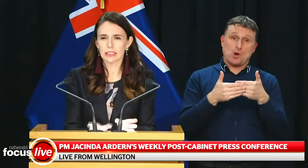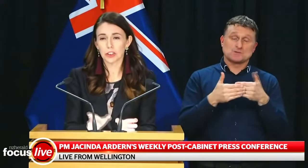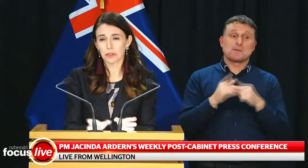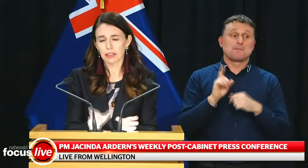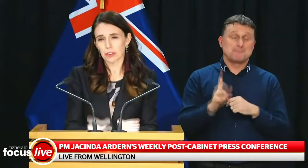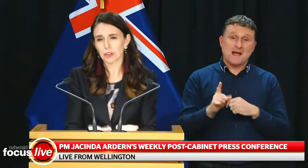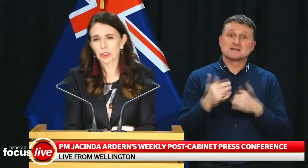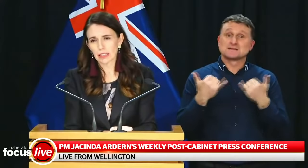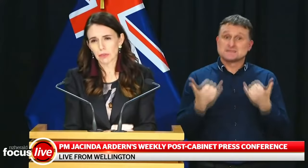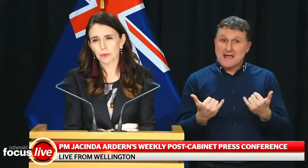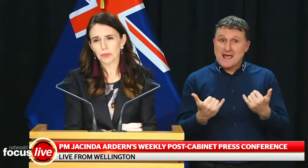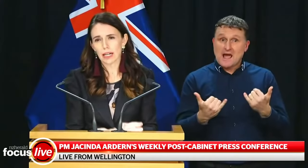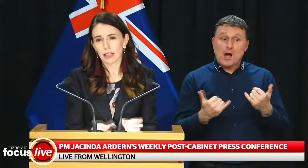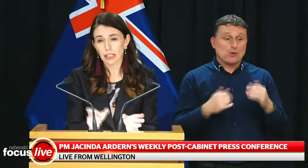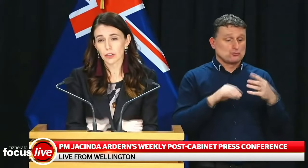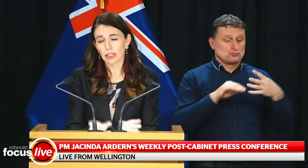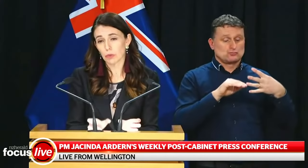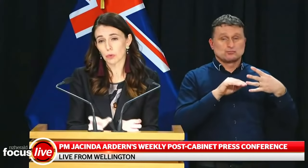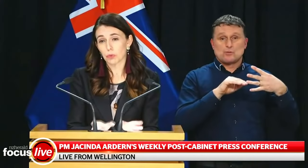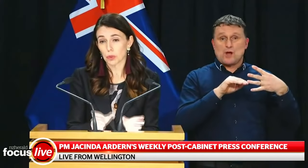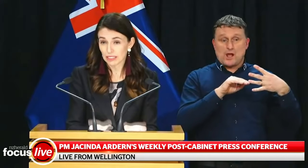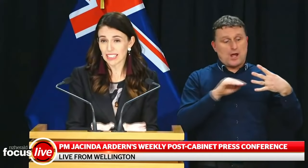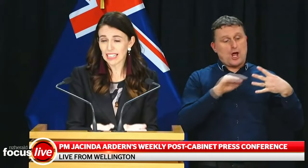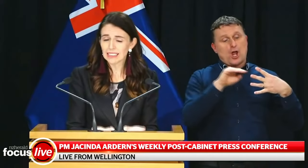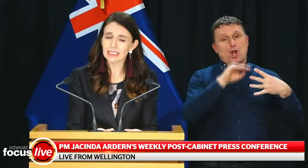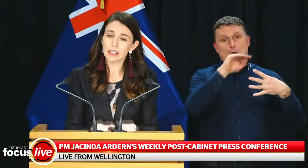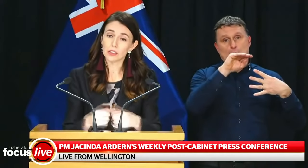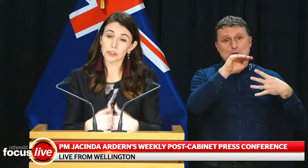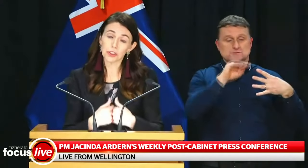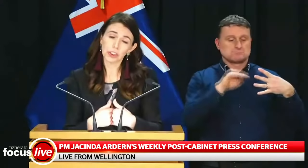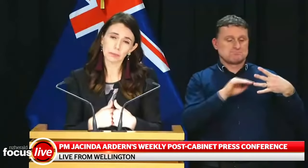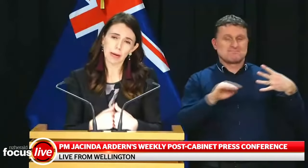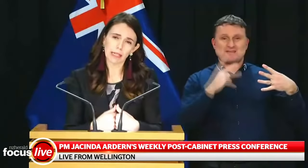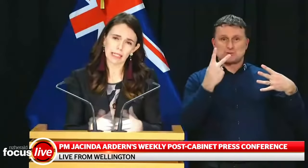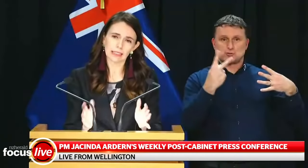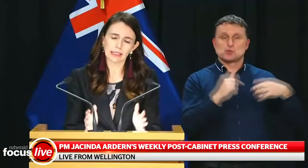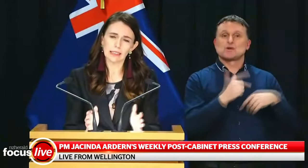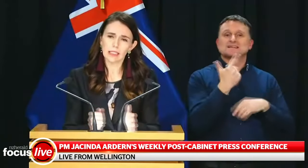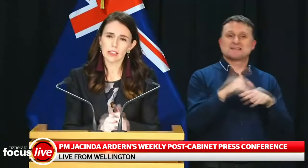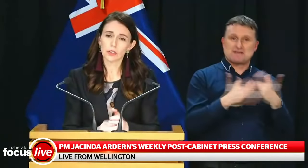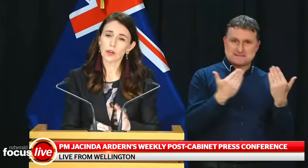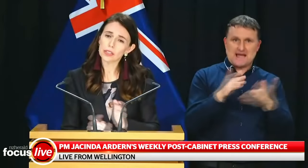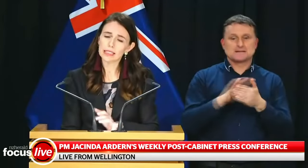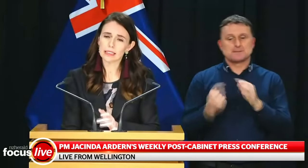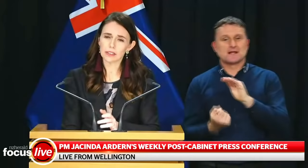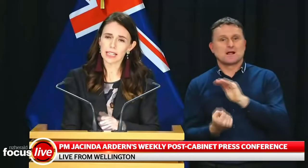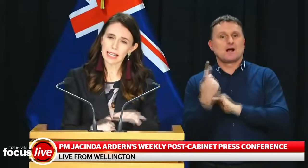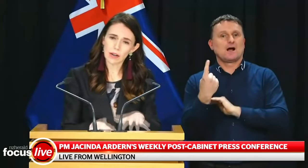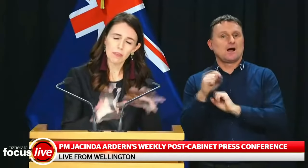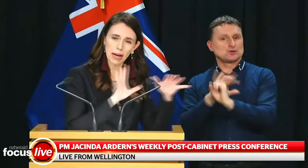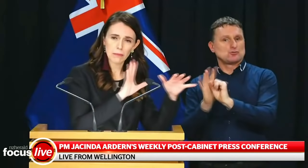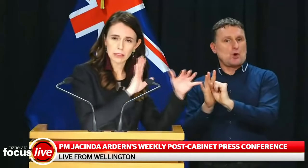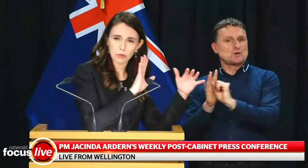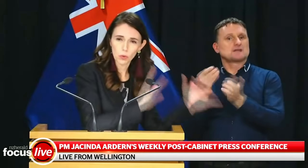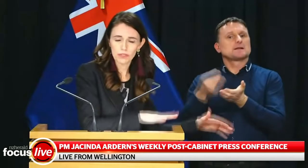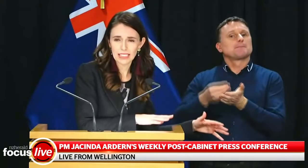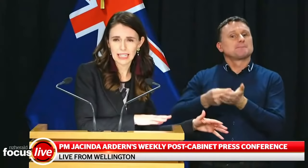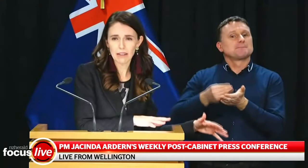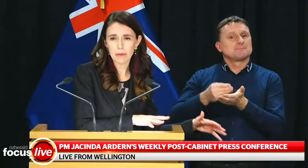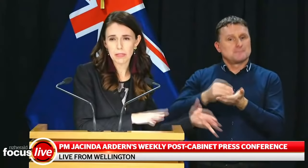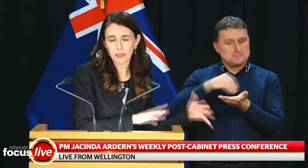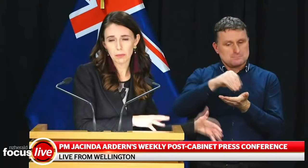with the decision around the restriction levels, the alert level for 7 days, the resurgence payment kicks in. So not only do they now have a payment for